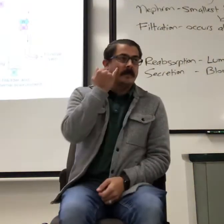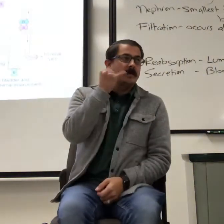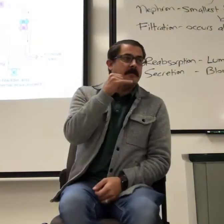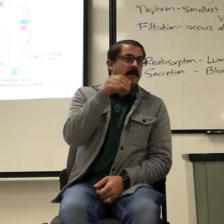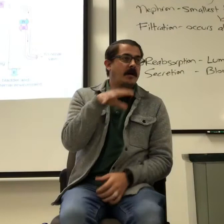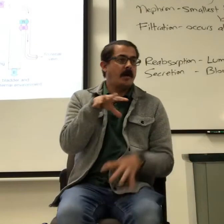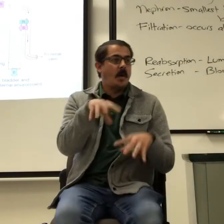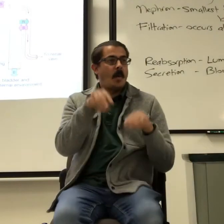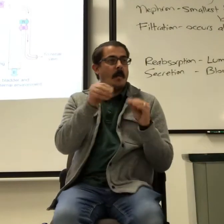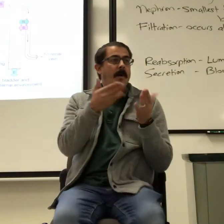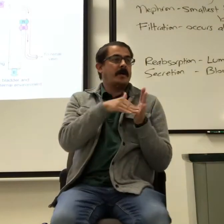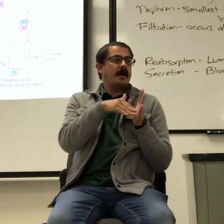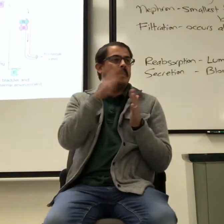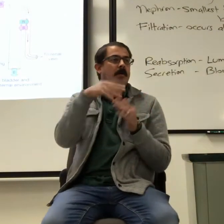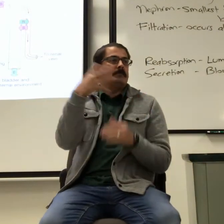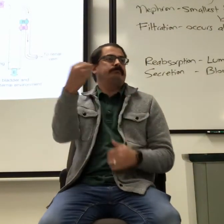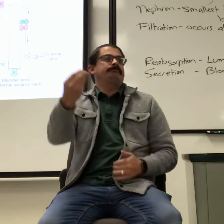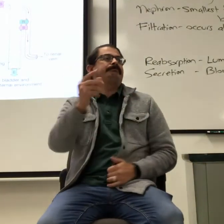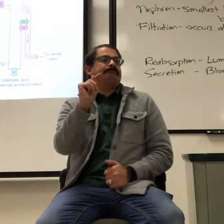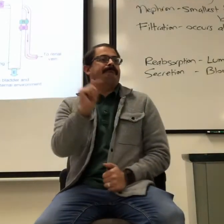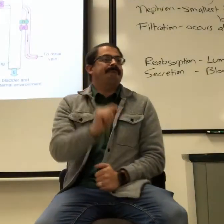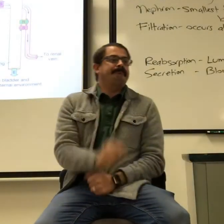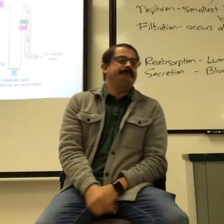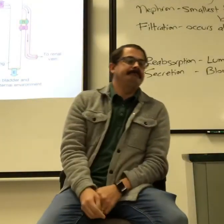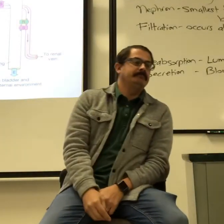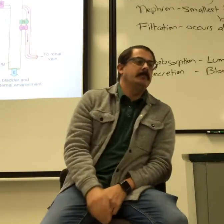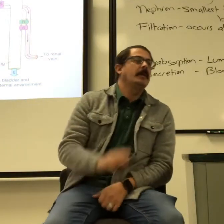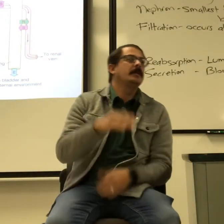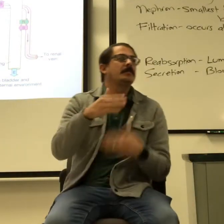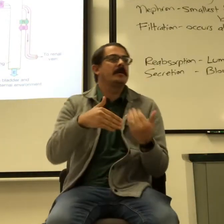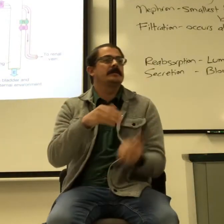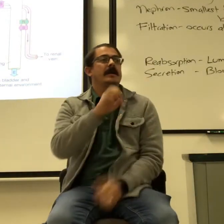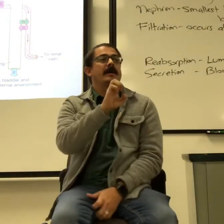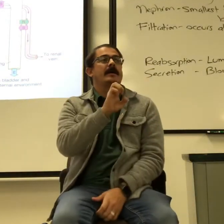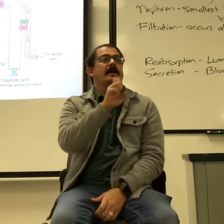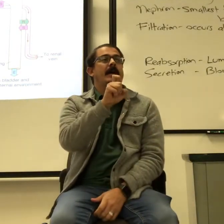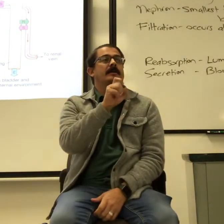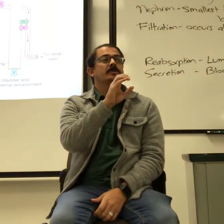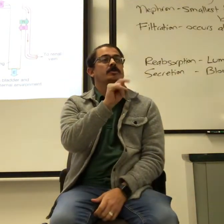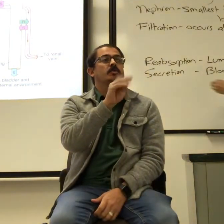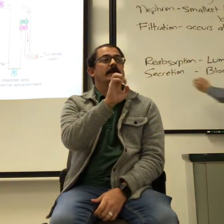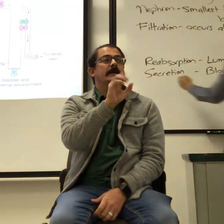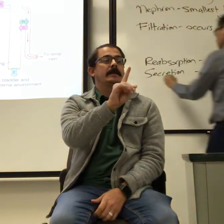Now, I already defined excreted, but those are the processes: excreted,